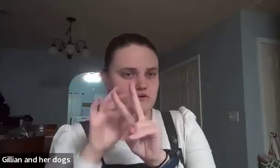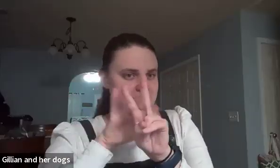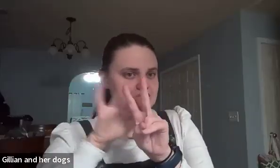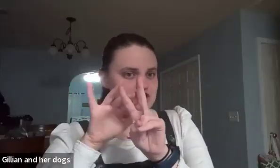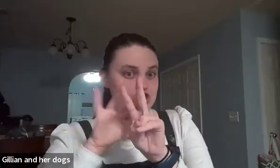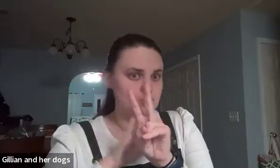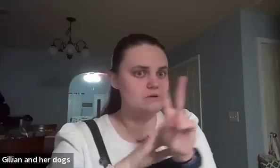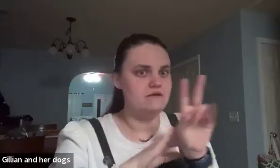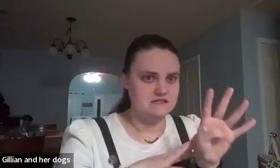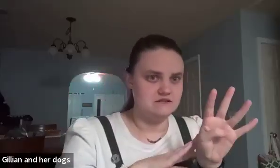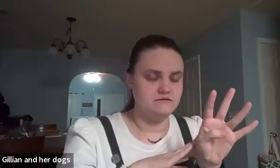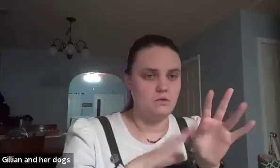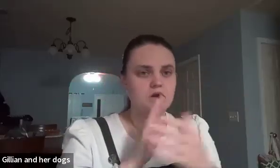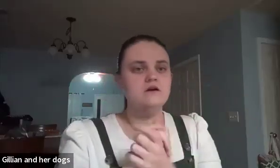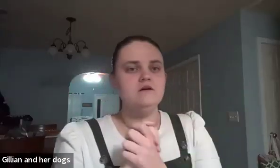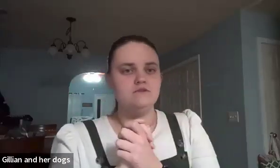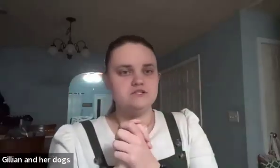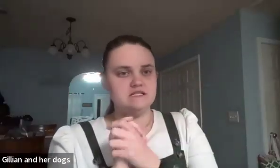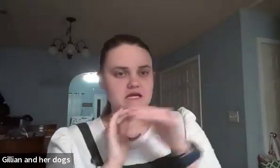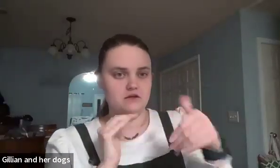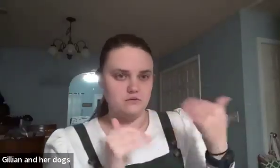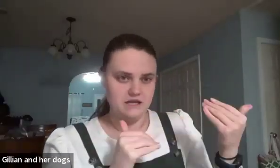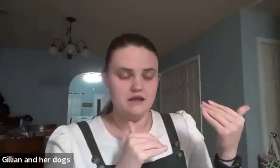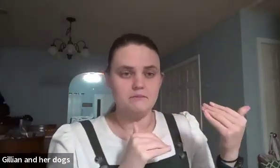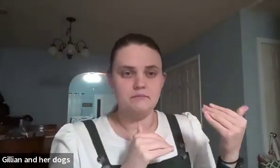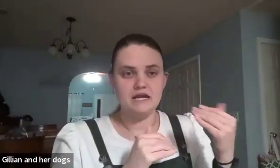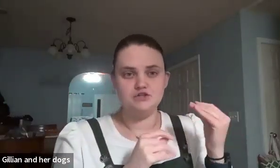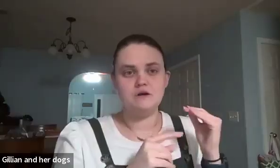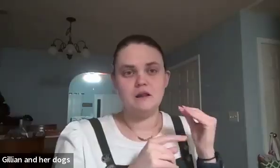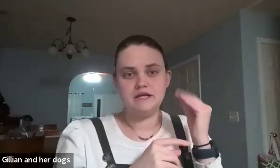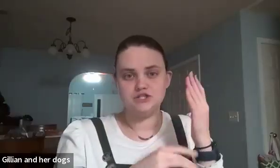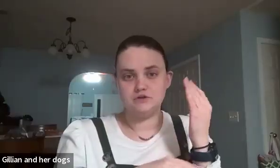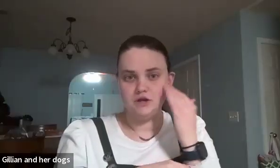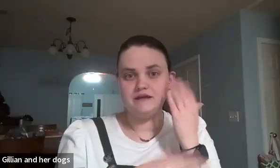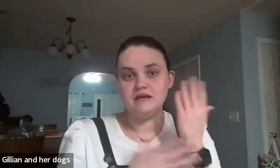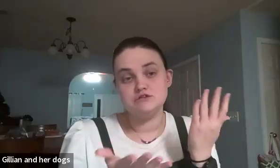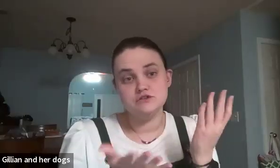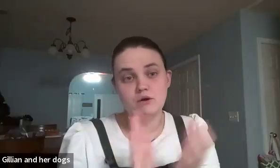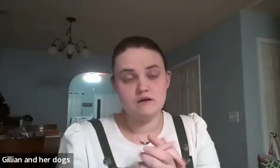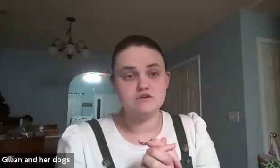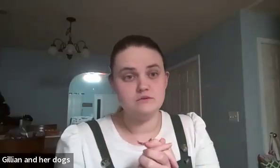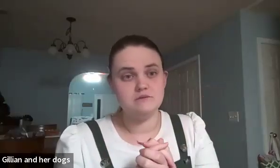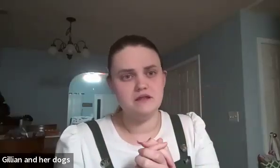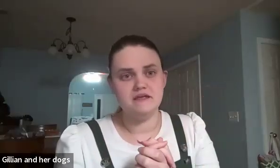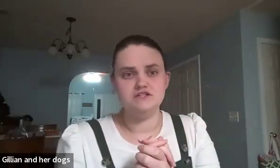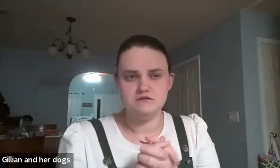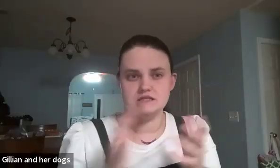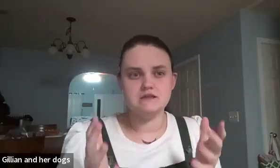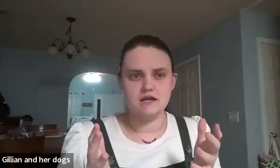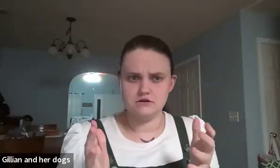that this is the 2 and this is the 4 versus the other way. But I do want to let y'all know in case you do go out and talk with someone and they do this sign and you're